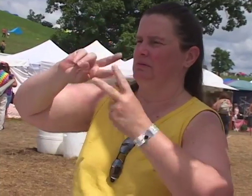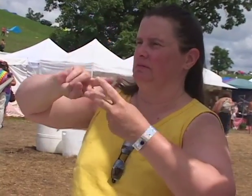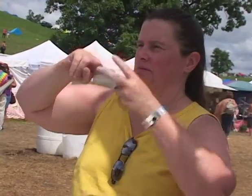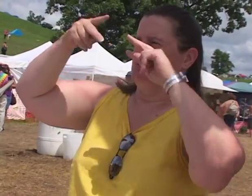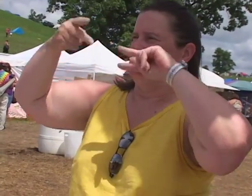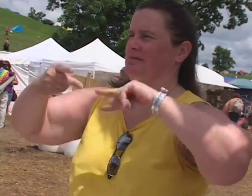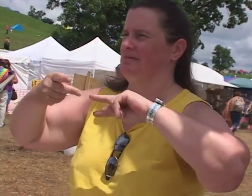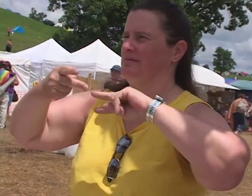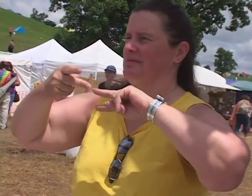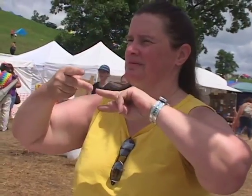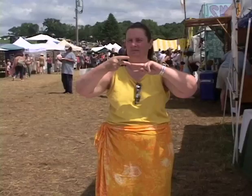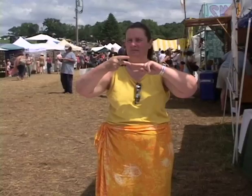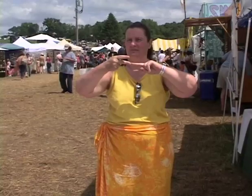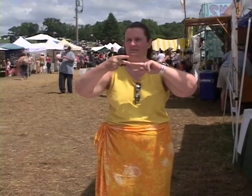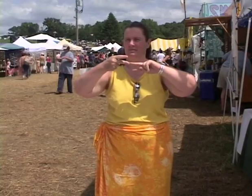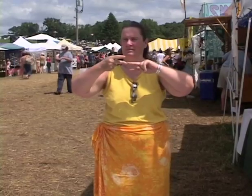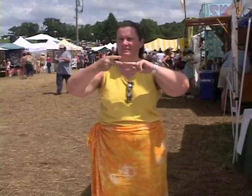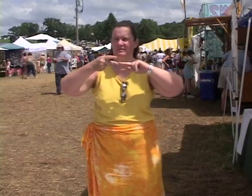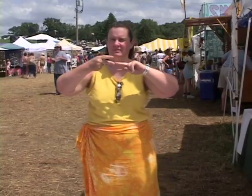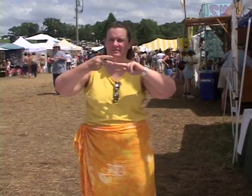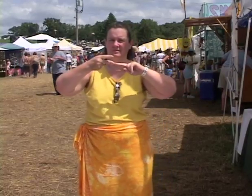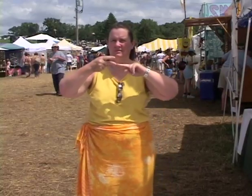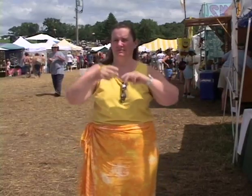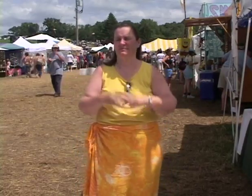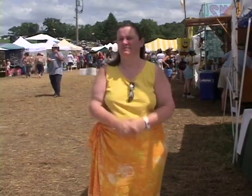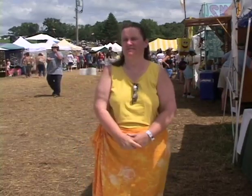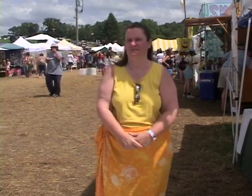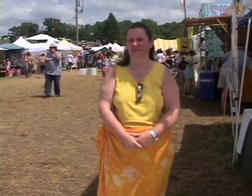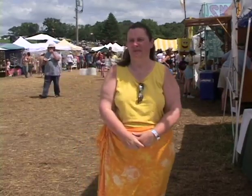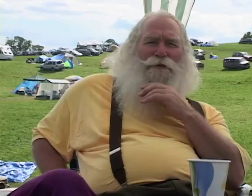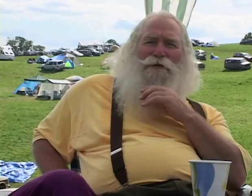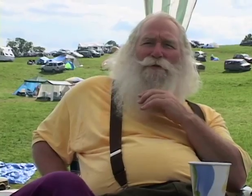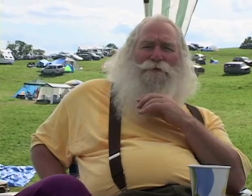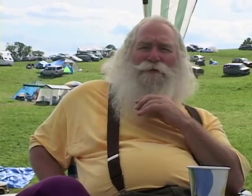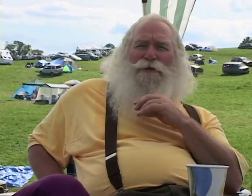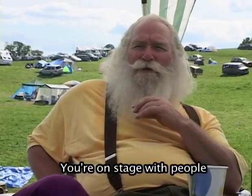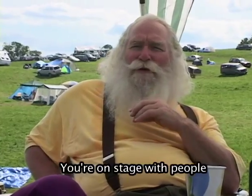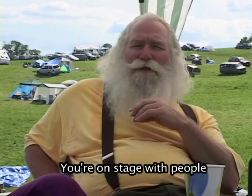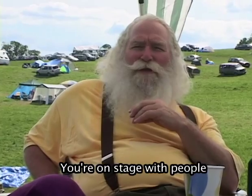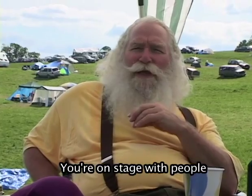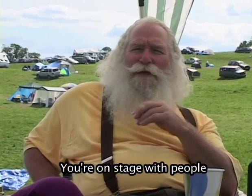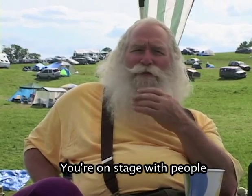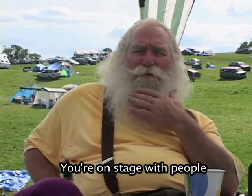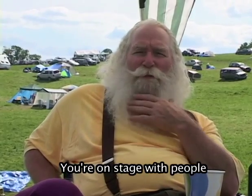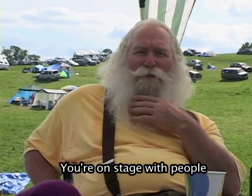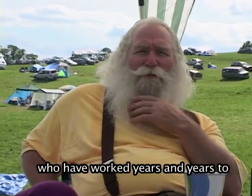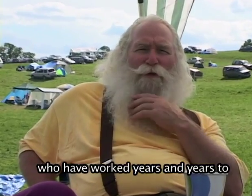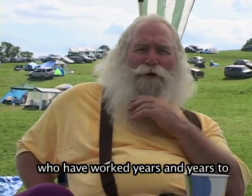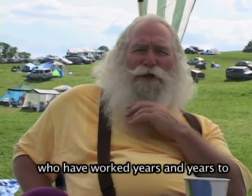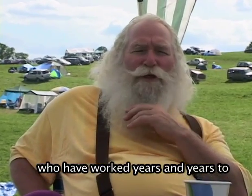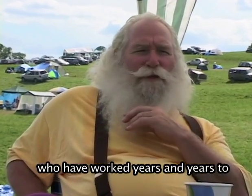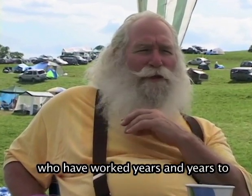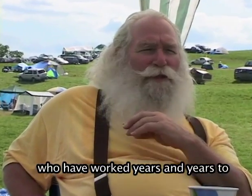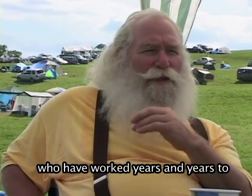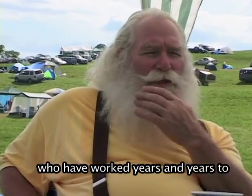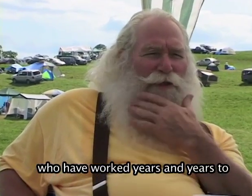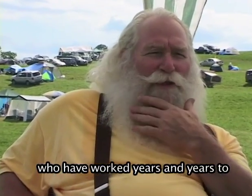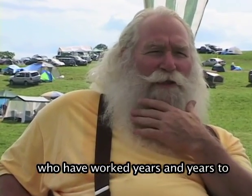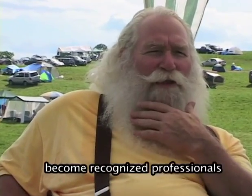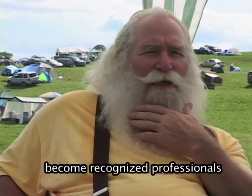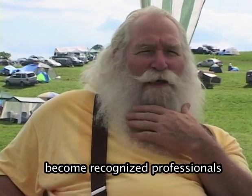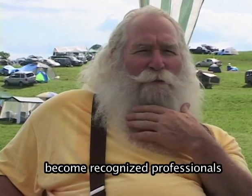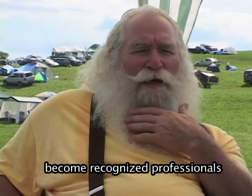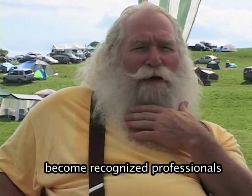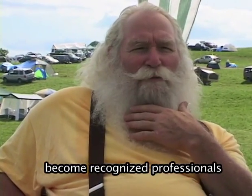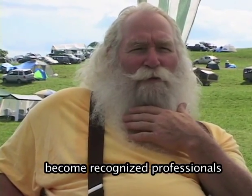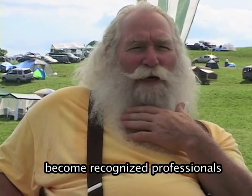support the point, so the structure is often opposite. You know, you're on stage with people who've worked years and years